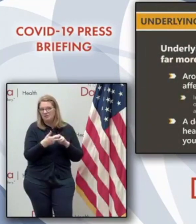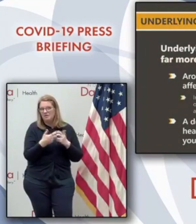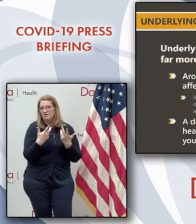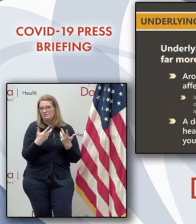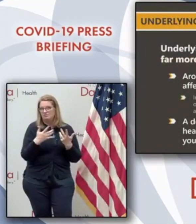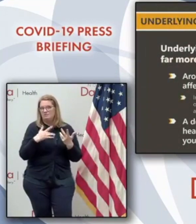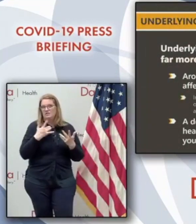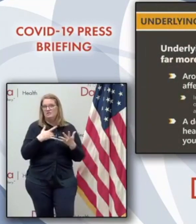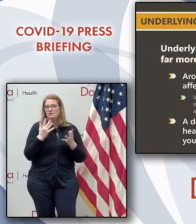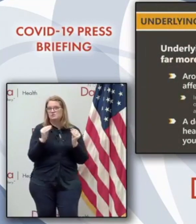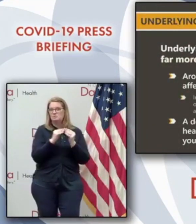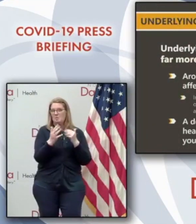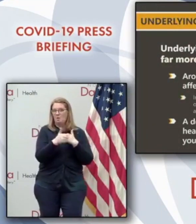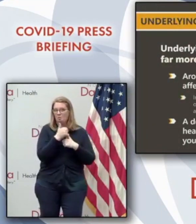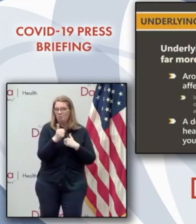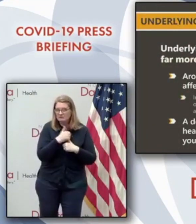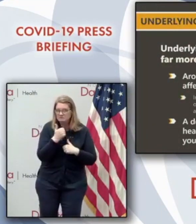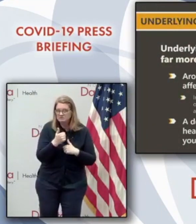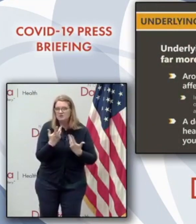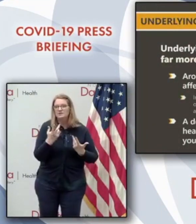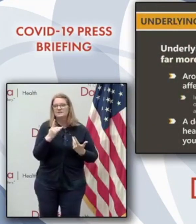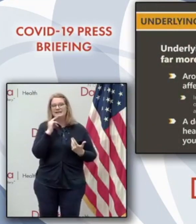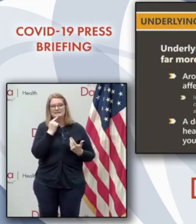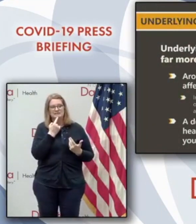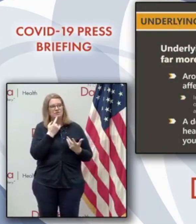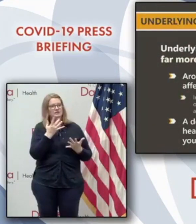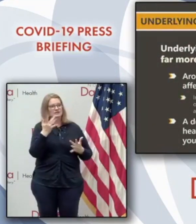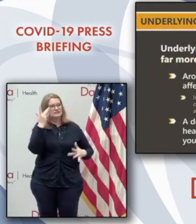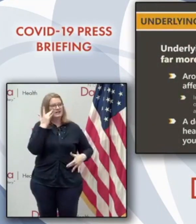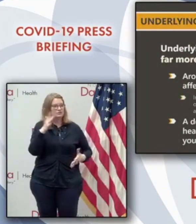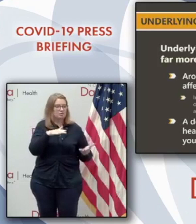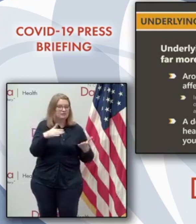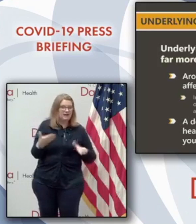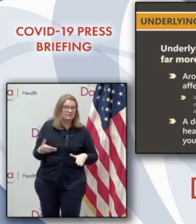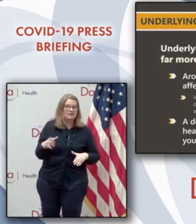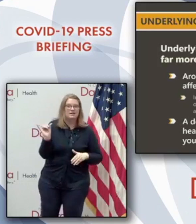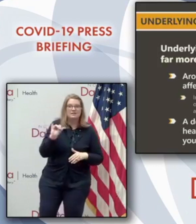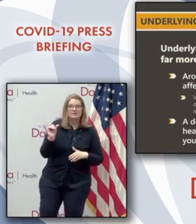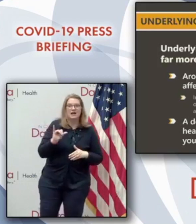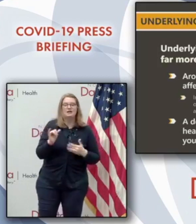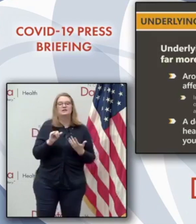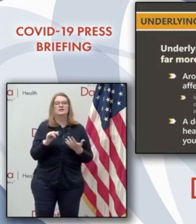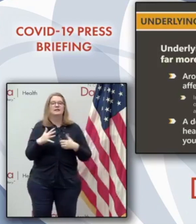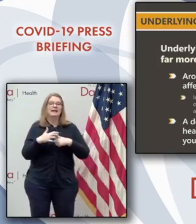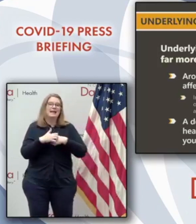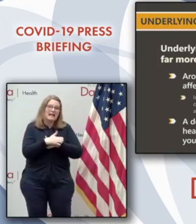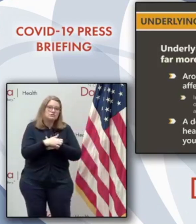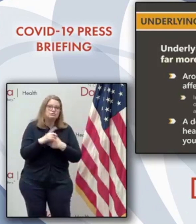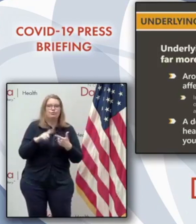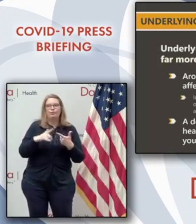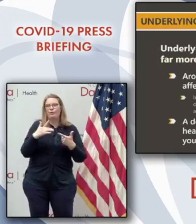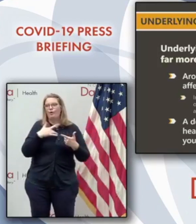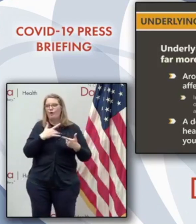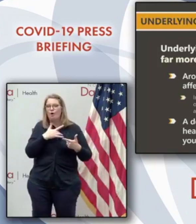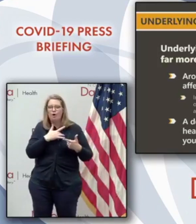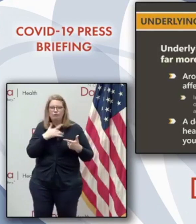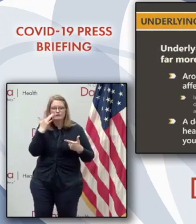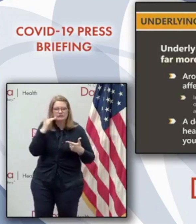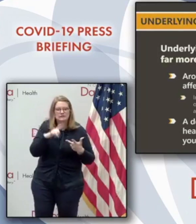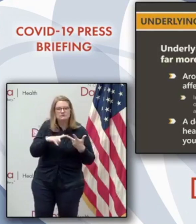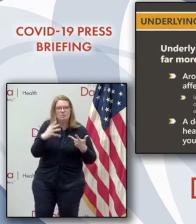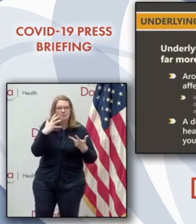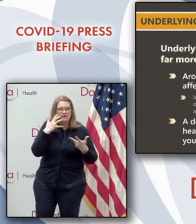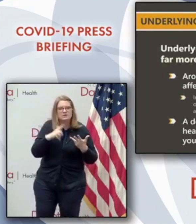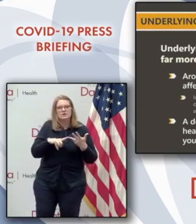either serious illness or death from COVID. It includes things like cancer, like heart disease, like obesity,